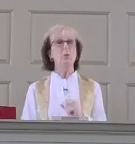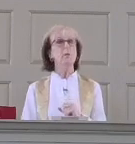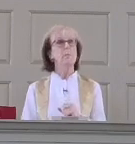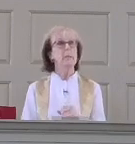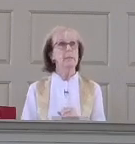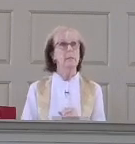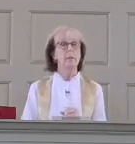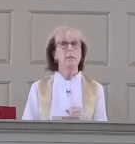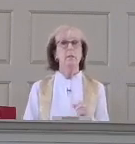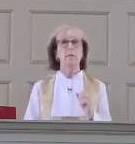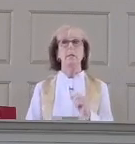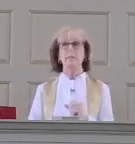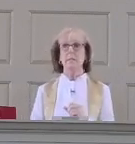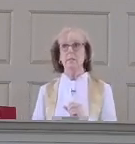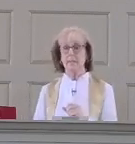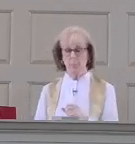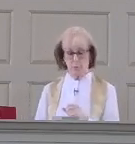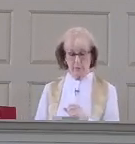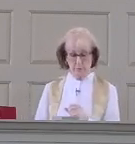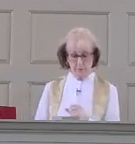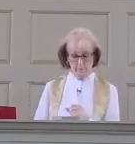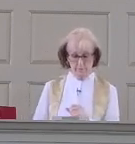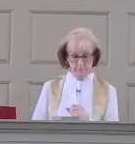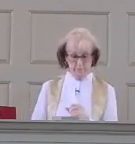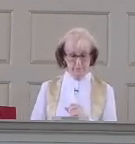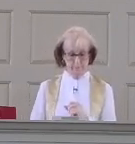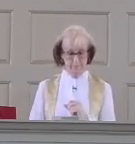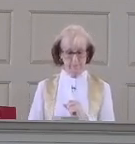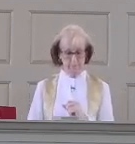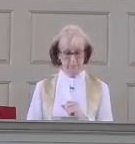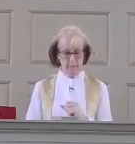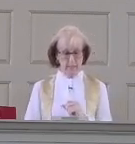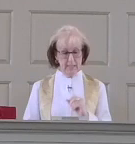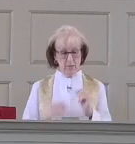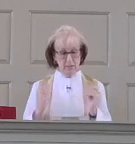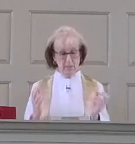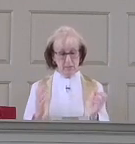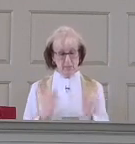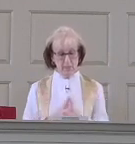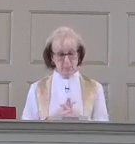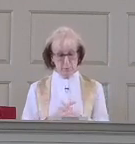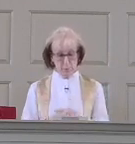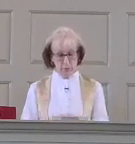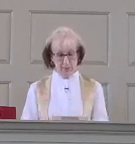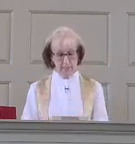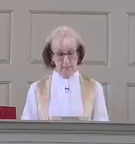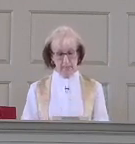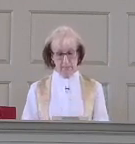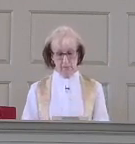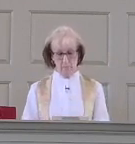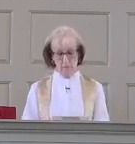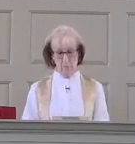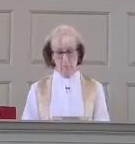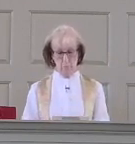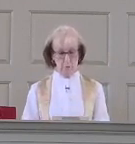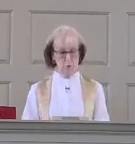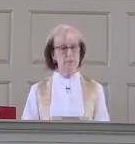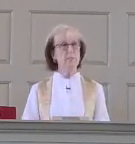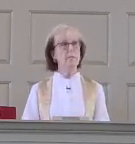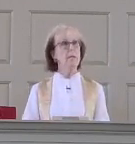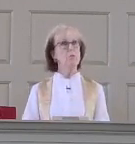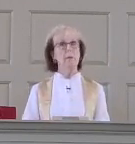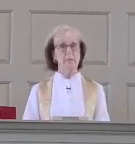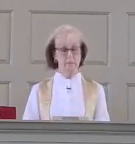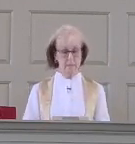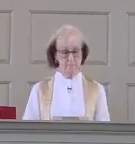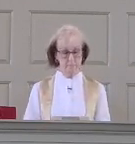they took the money and did as they were directed. Now the 11 disciples went to Galilee, to the mountain to which